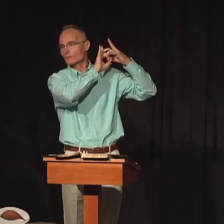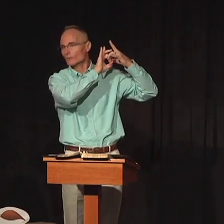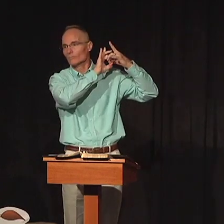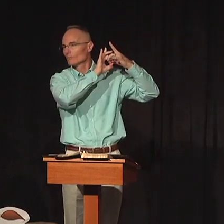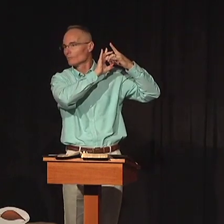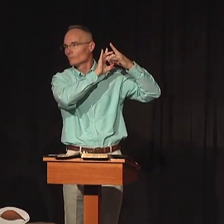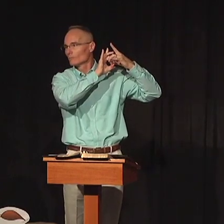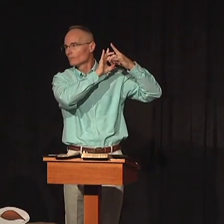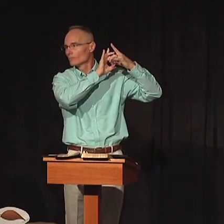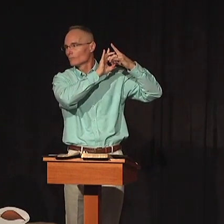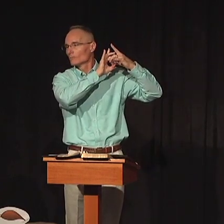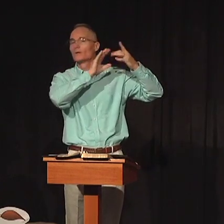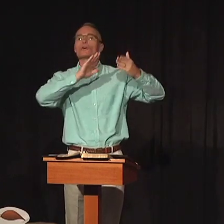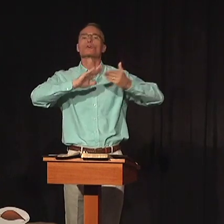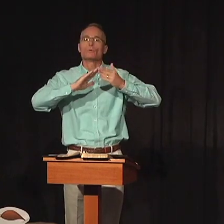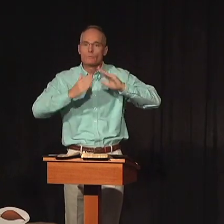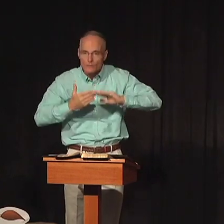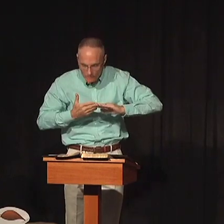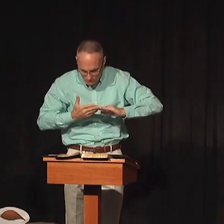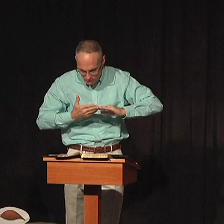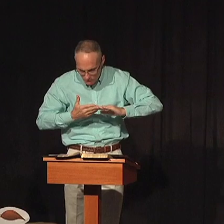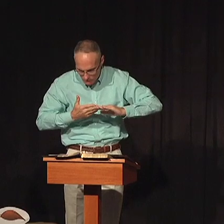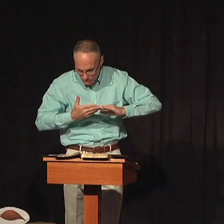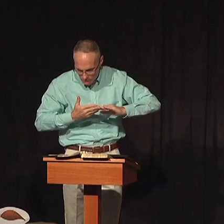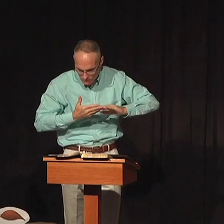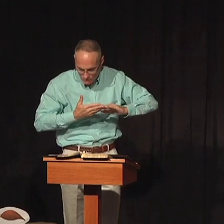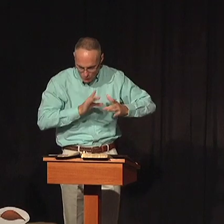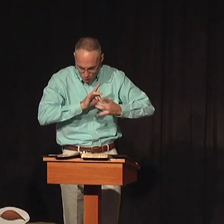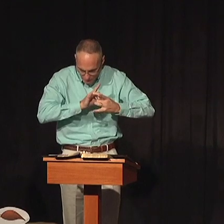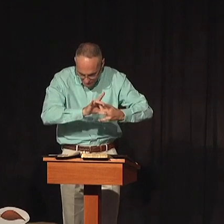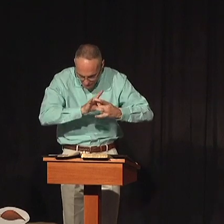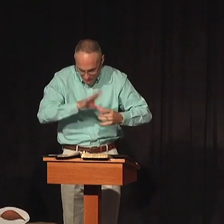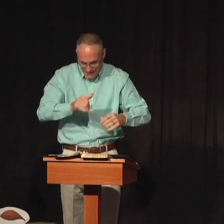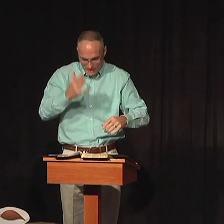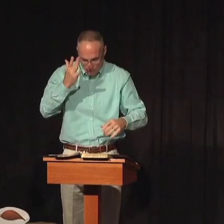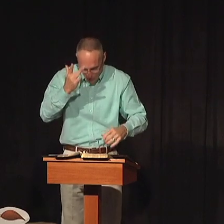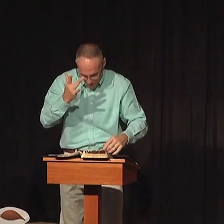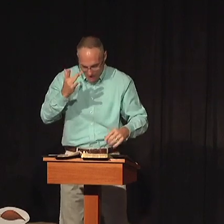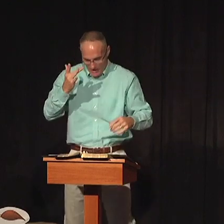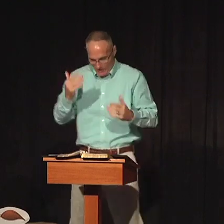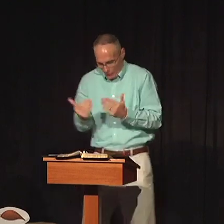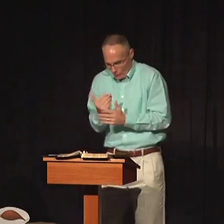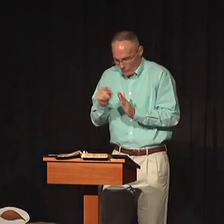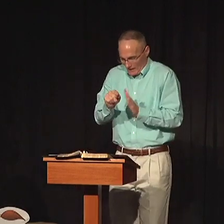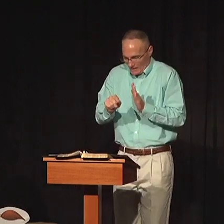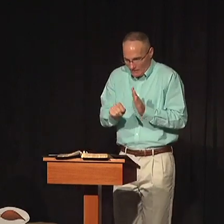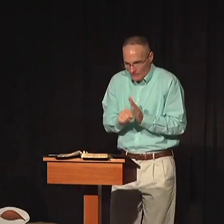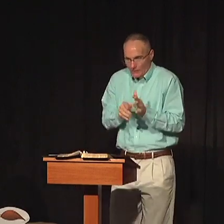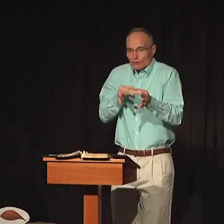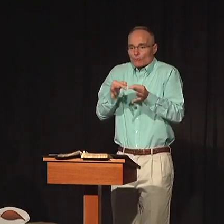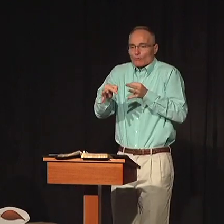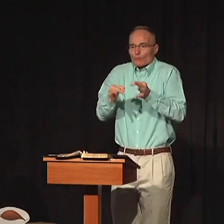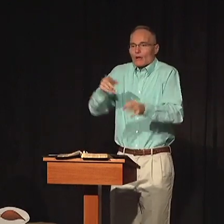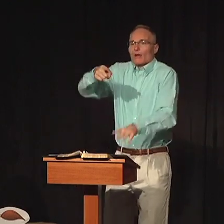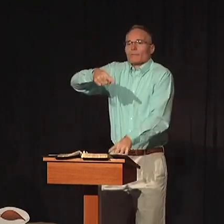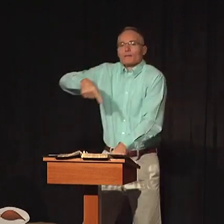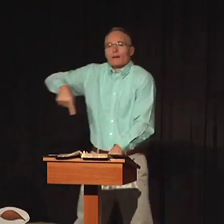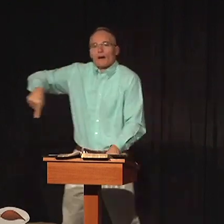a one-on-one relationship. It's a community relationship. And that's why in the New Testament it